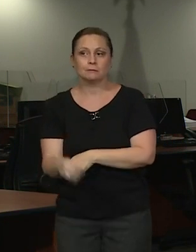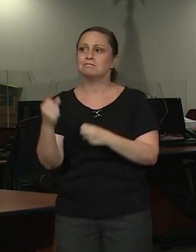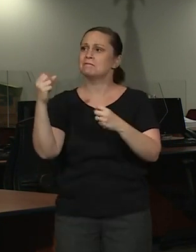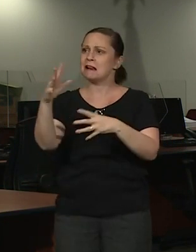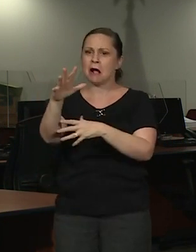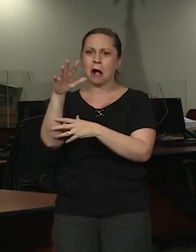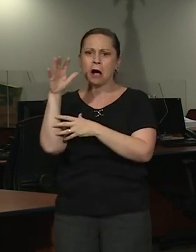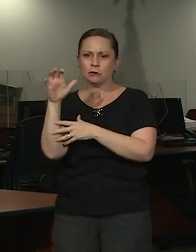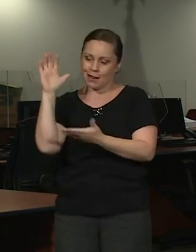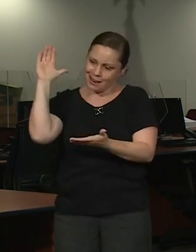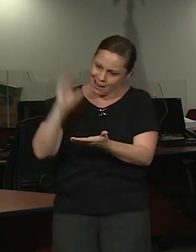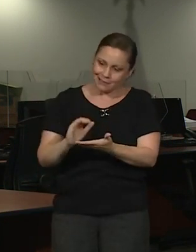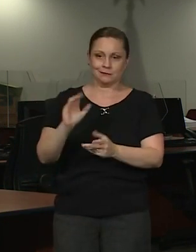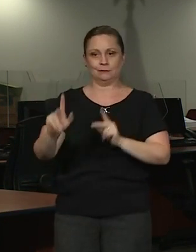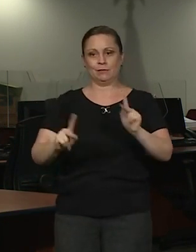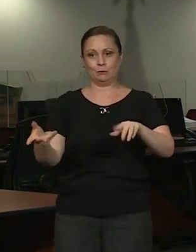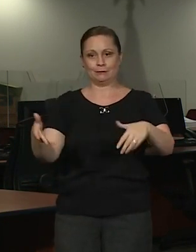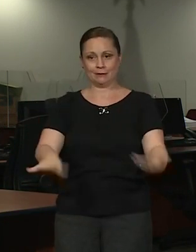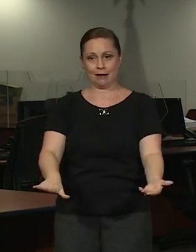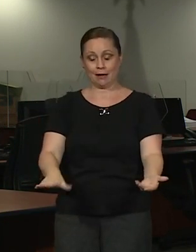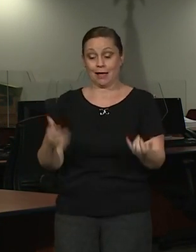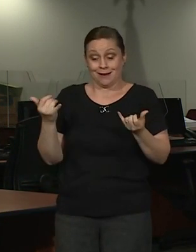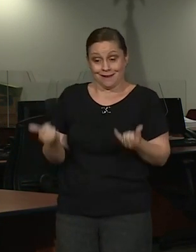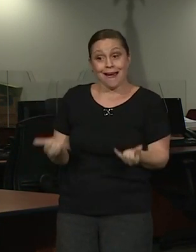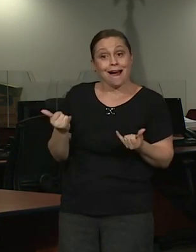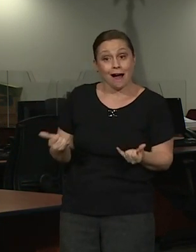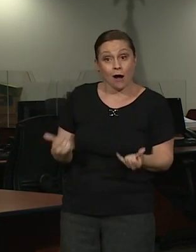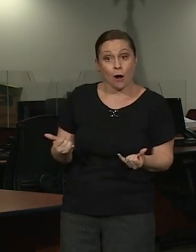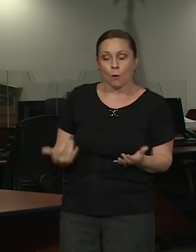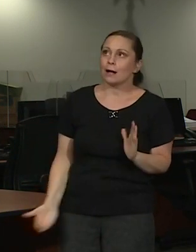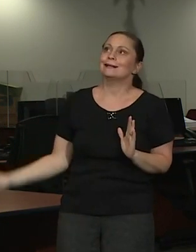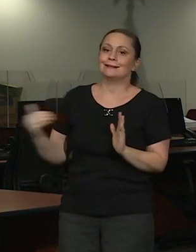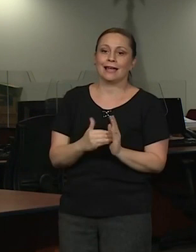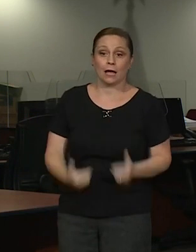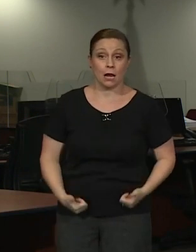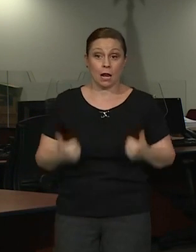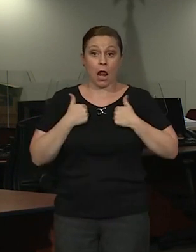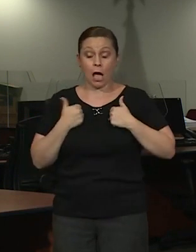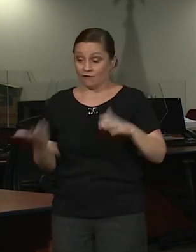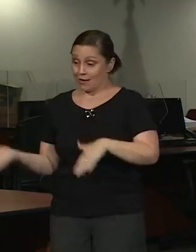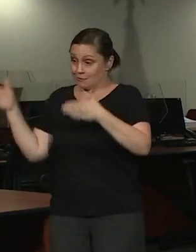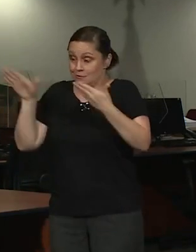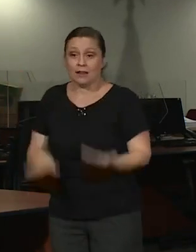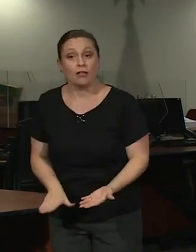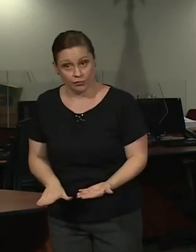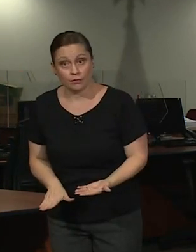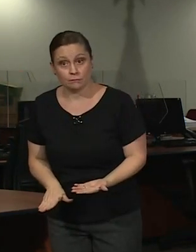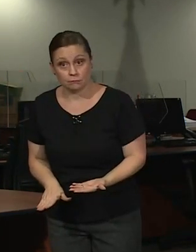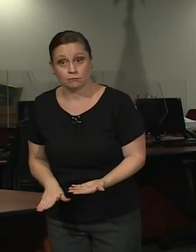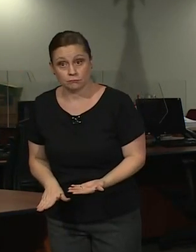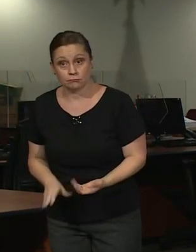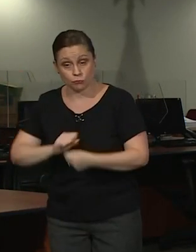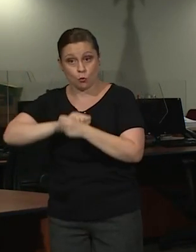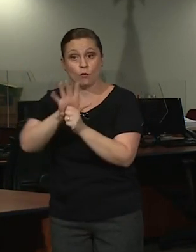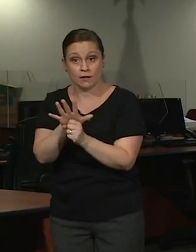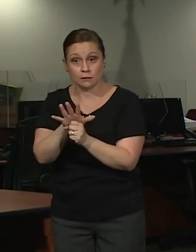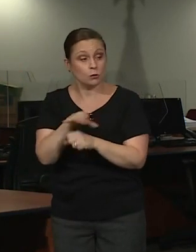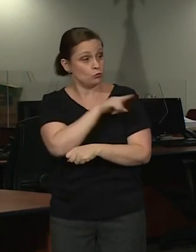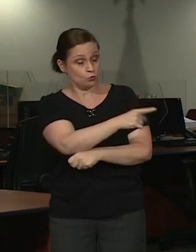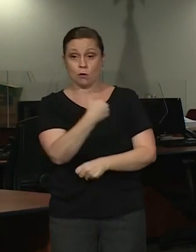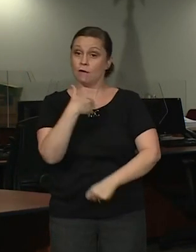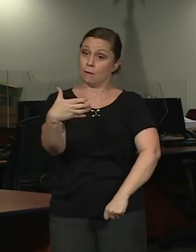died. We have another life and death matter. You have it in your power to issue some kind of mandate requiring people